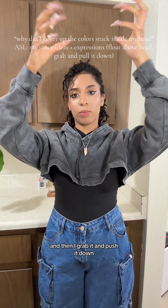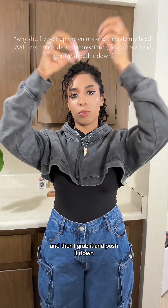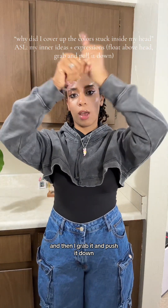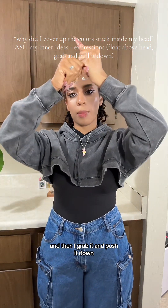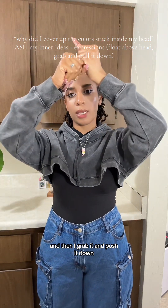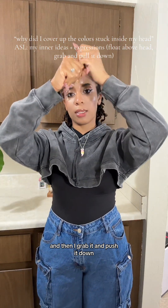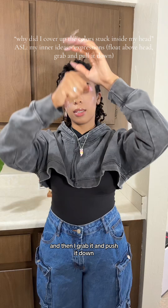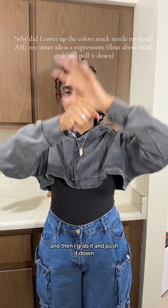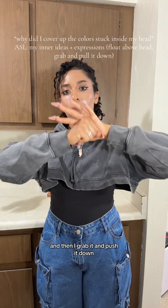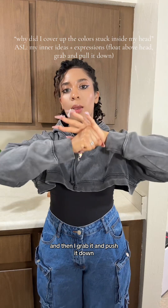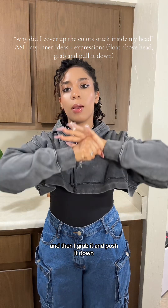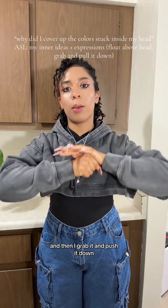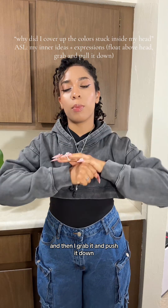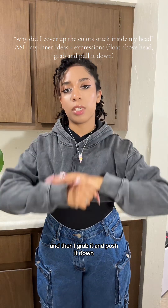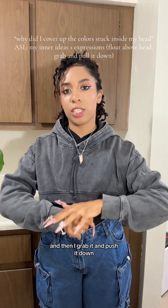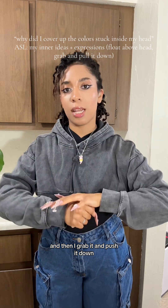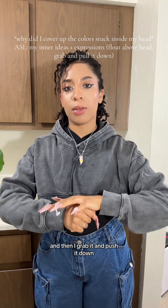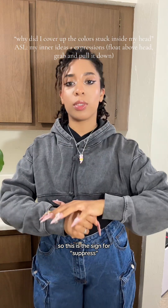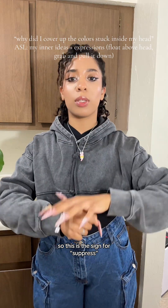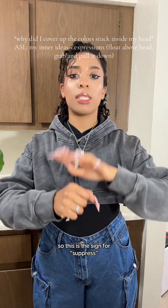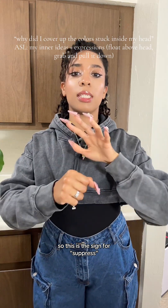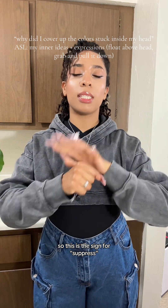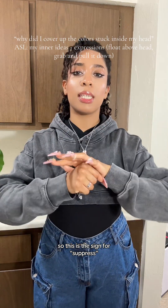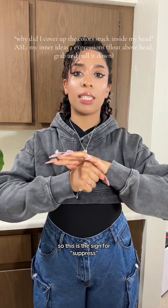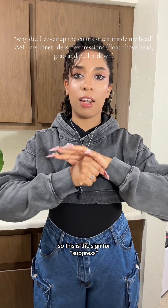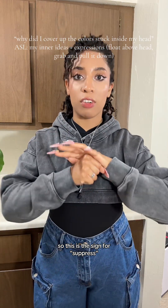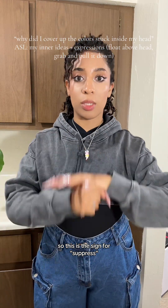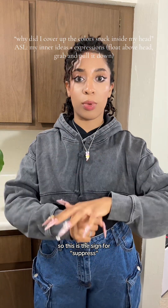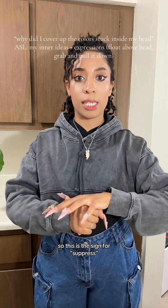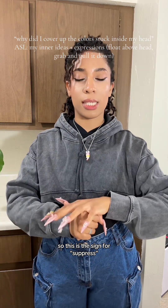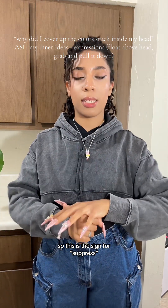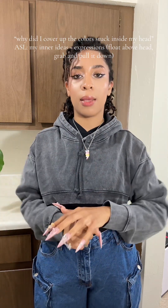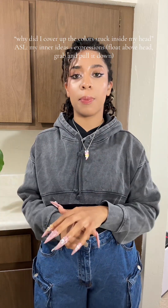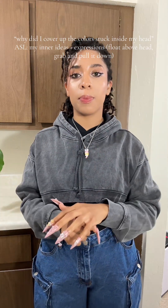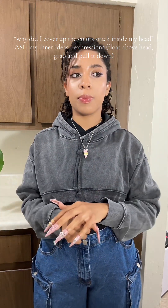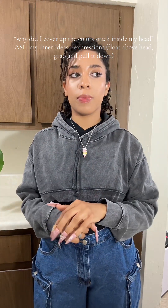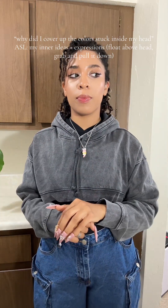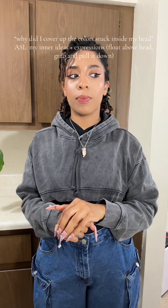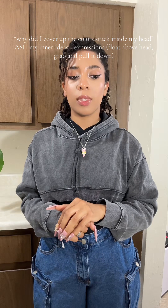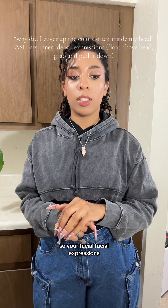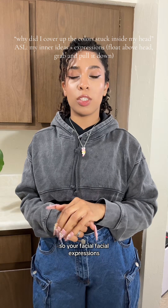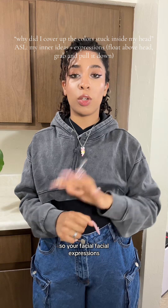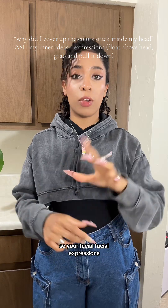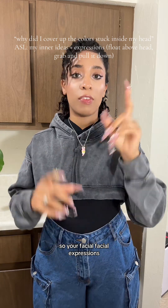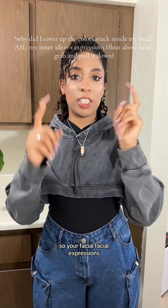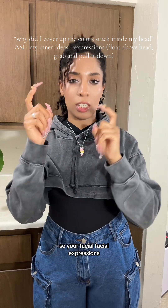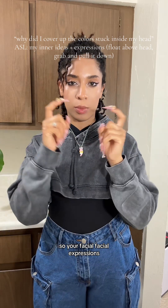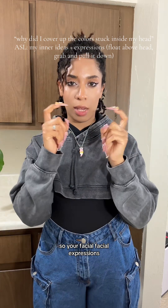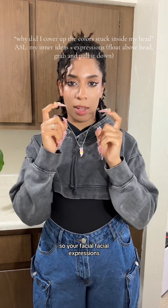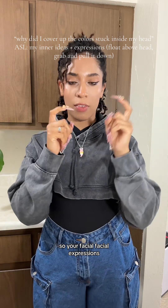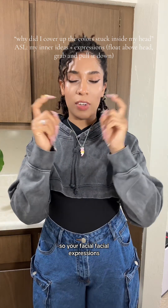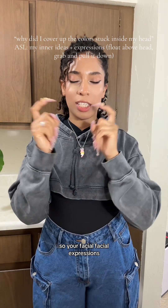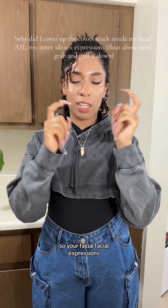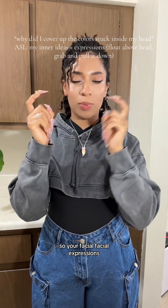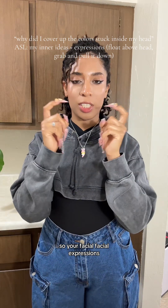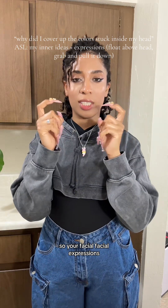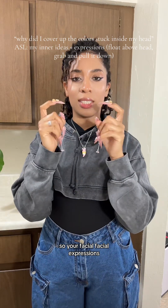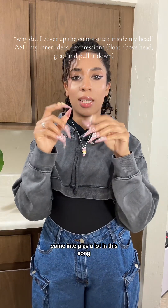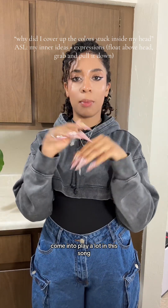grab it and push it down. So this is the sound push to press. So your facial expressions come